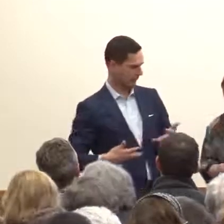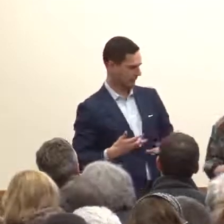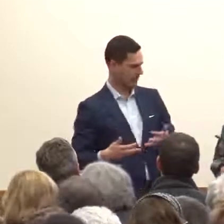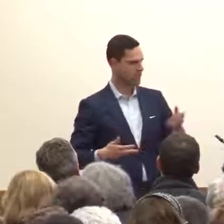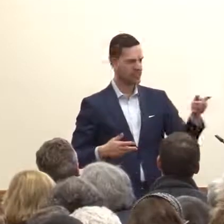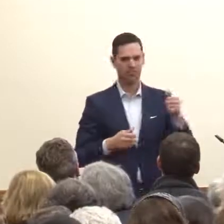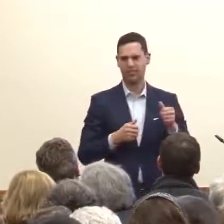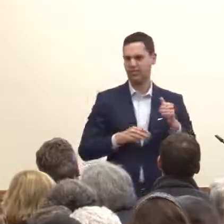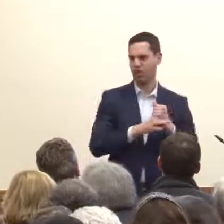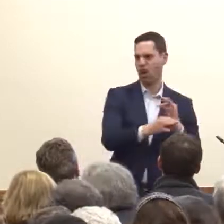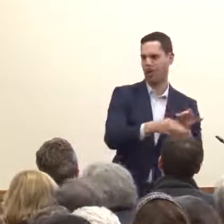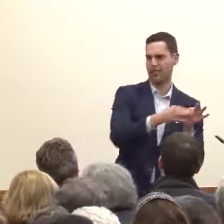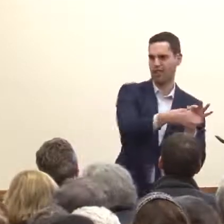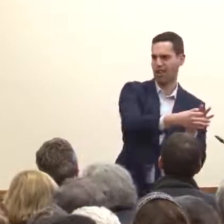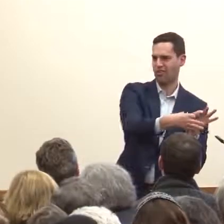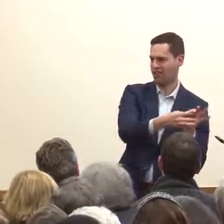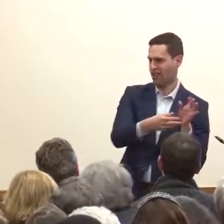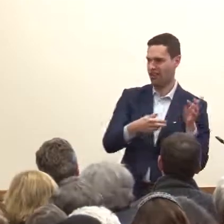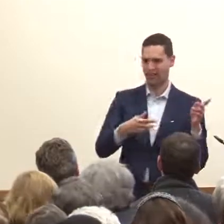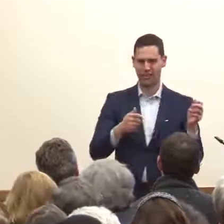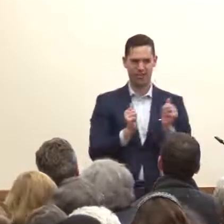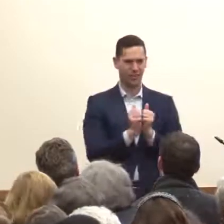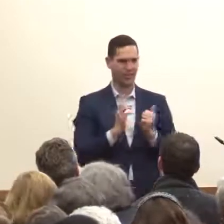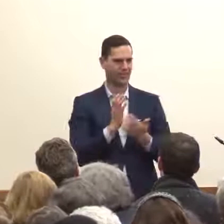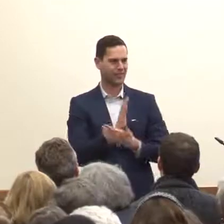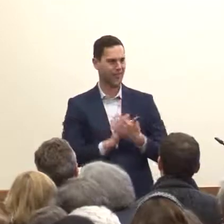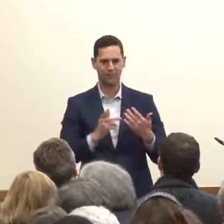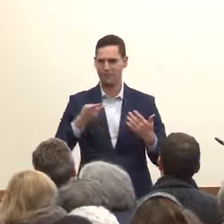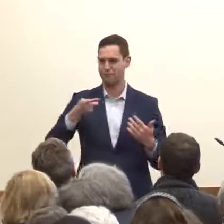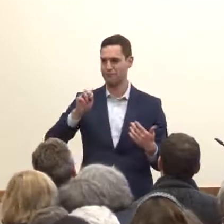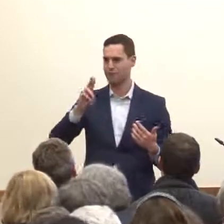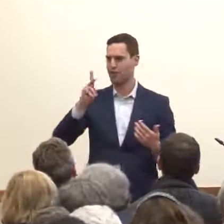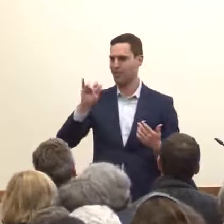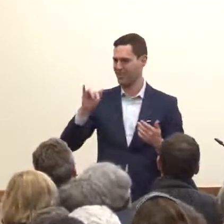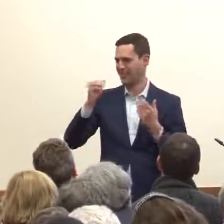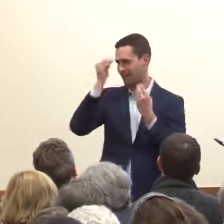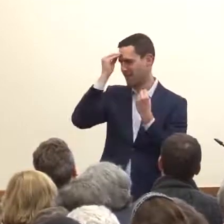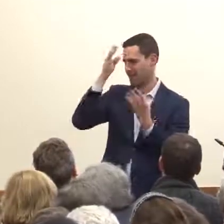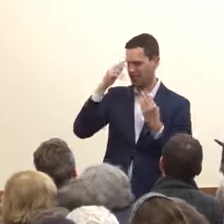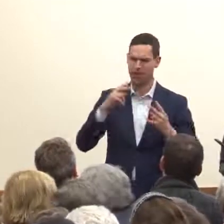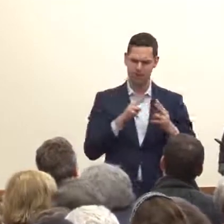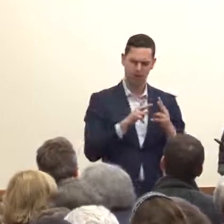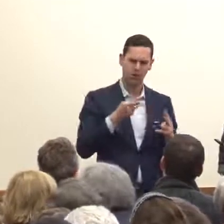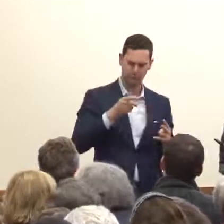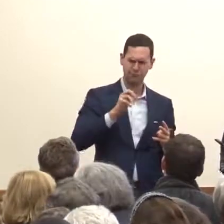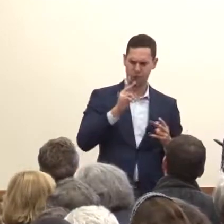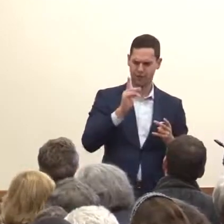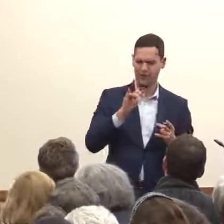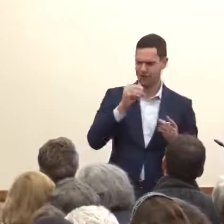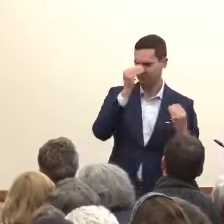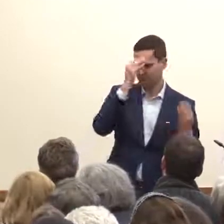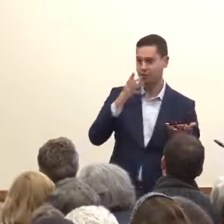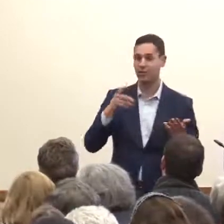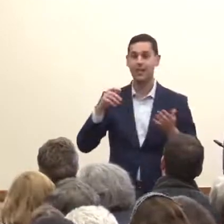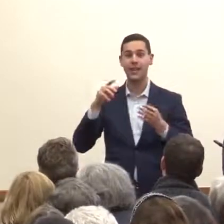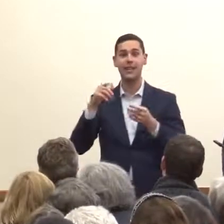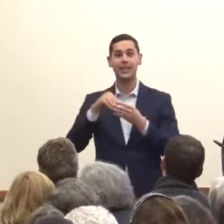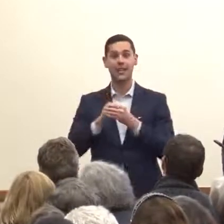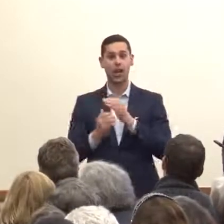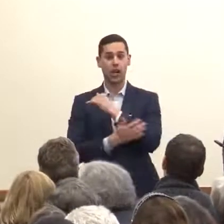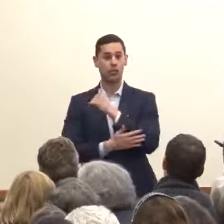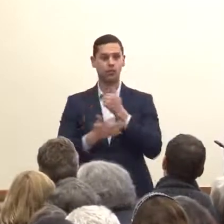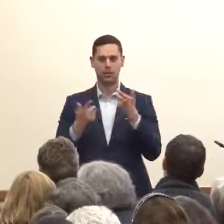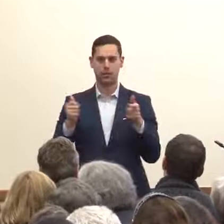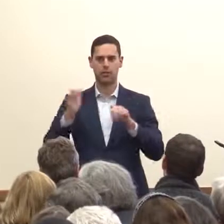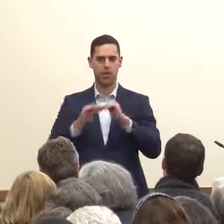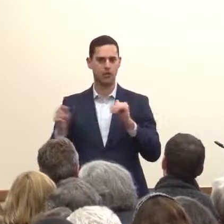some really perky information from a language spoken in a country that is larger than you would think if